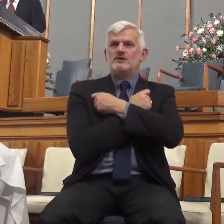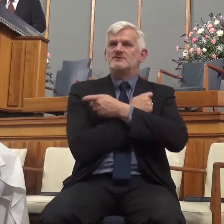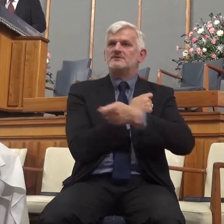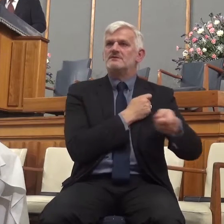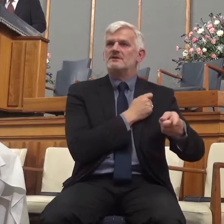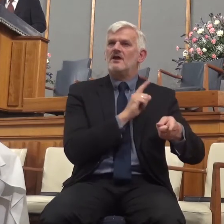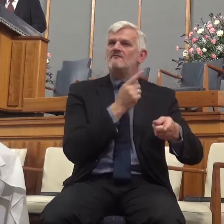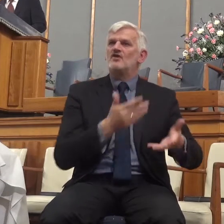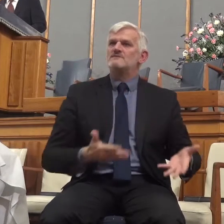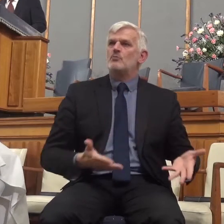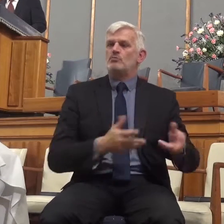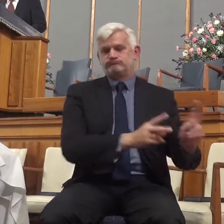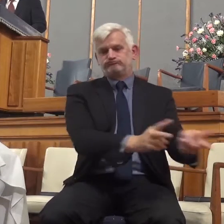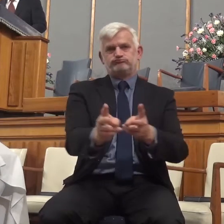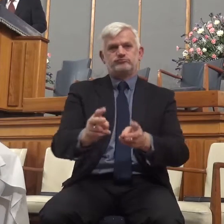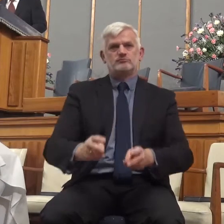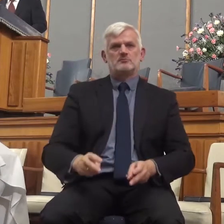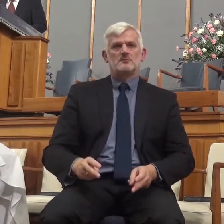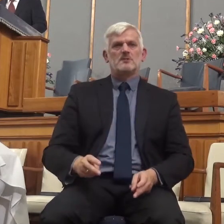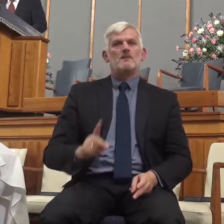delivering God.